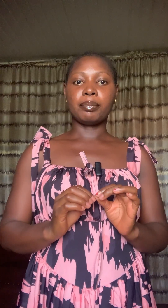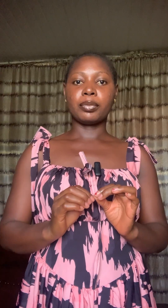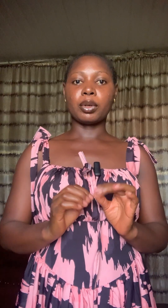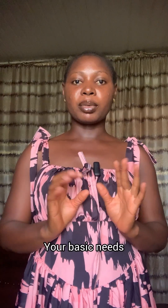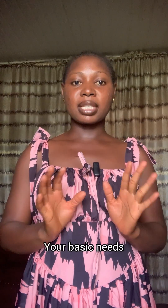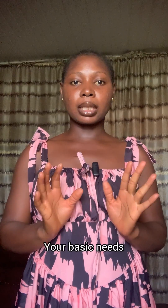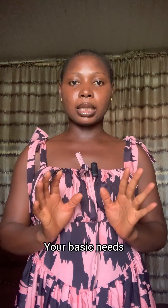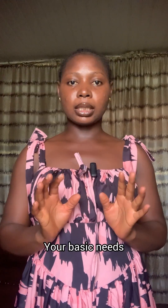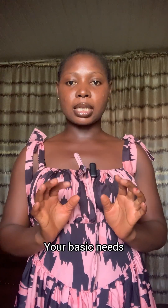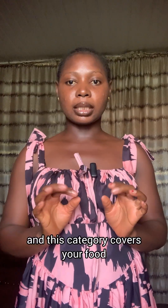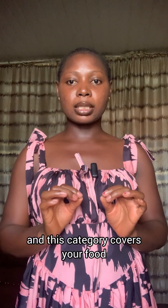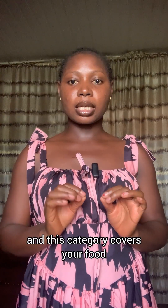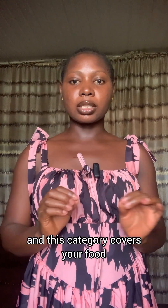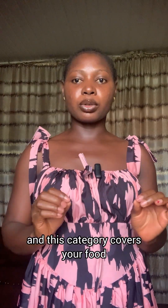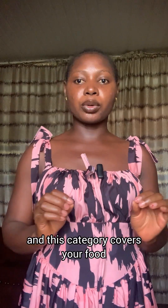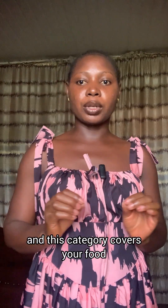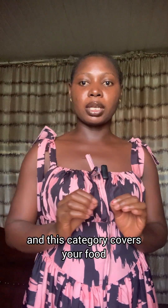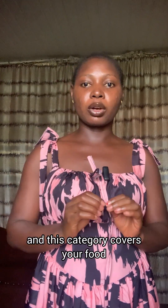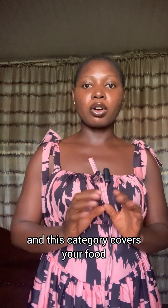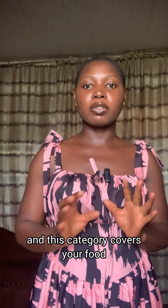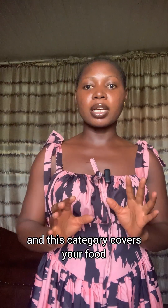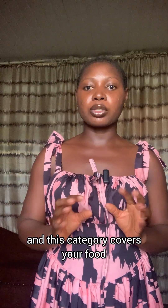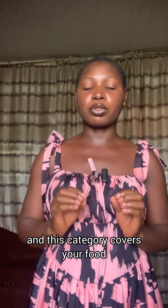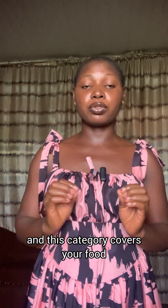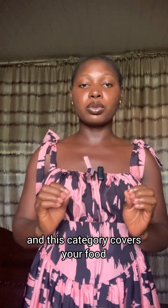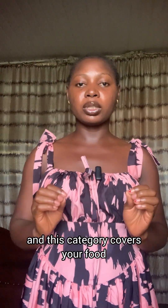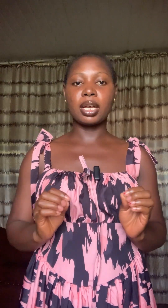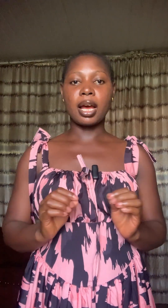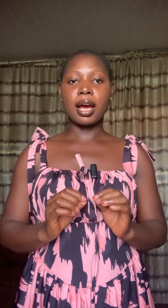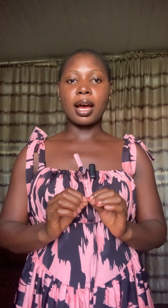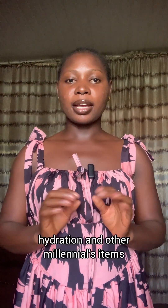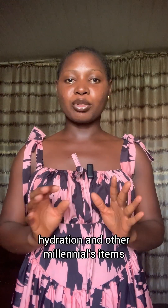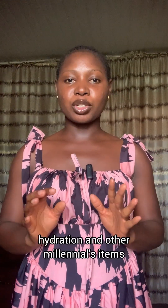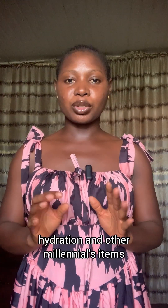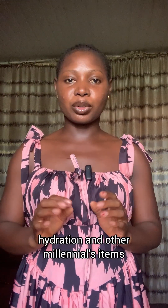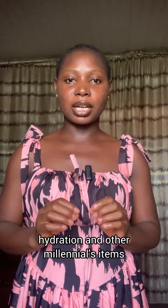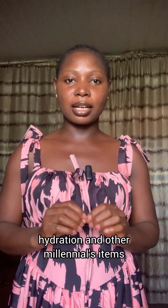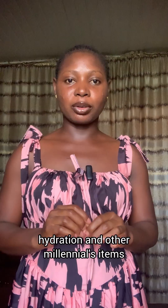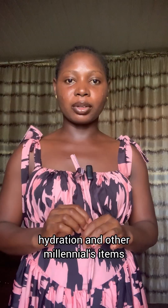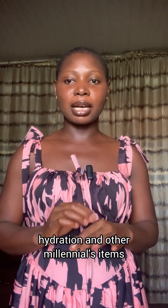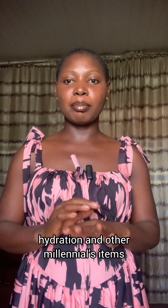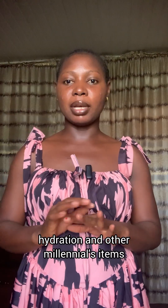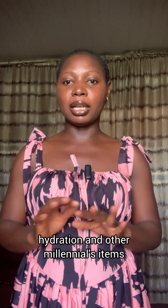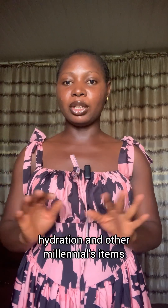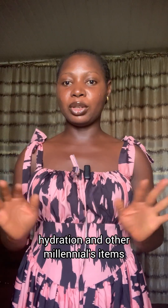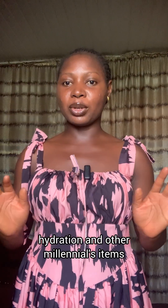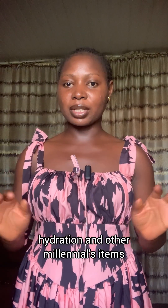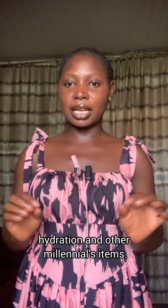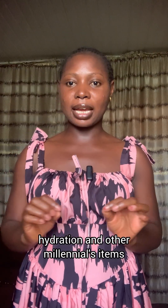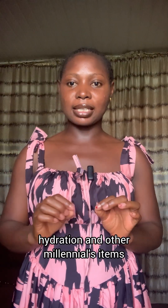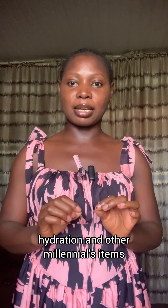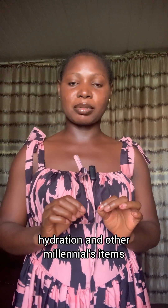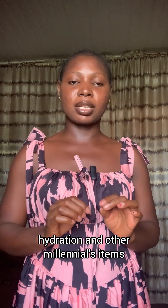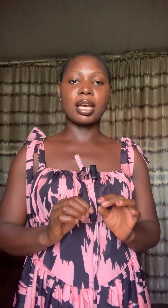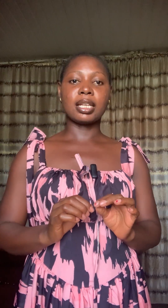your basic needs, and this category covers your food, hydration, and other miscellaneous items